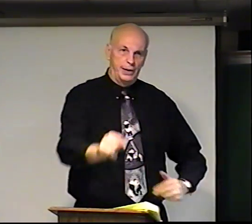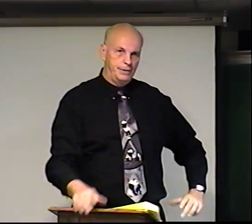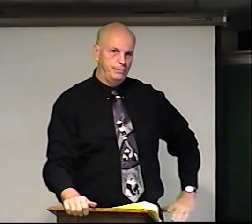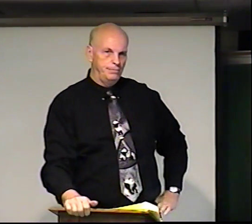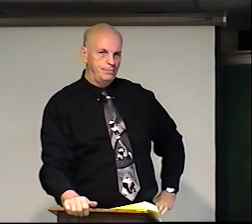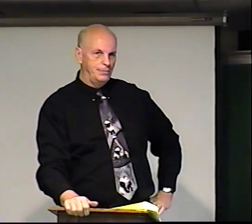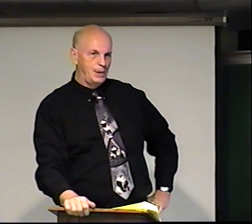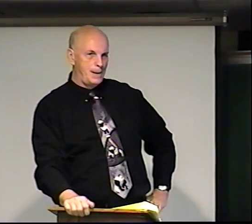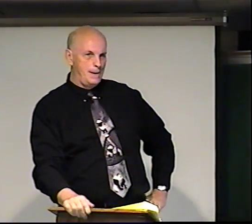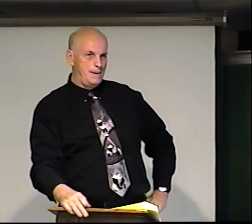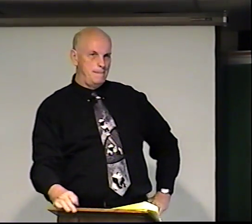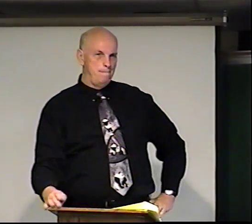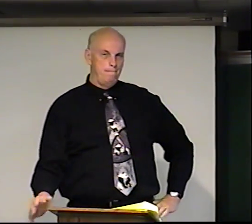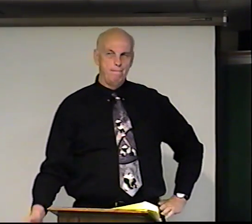it.